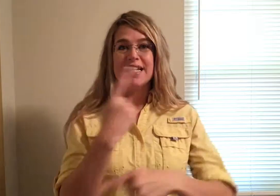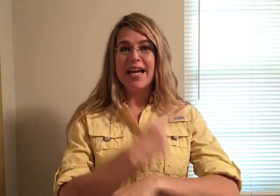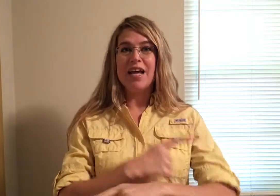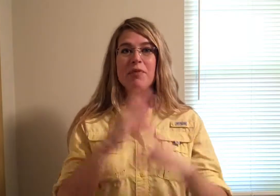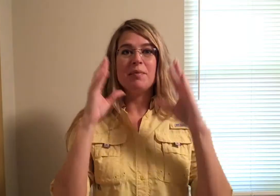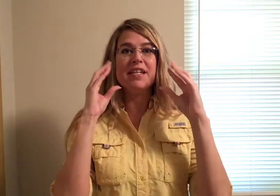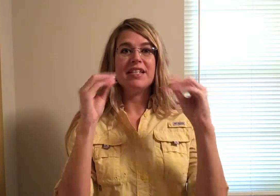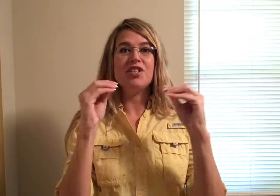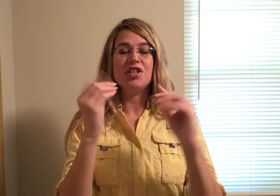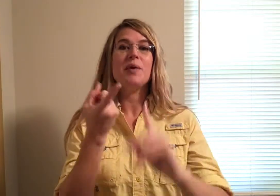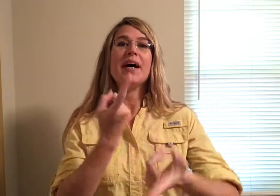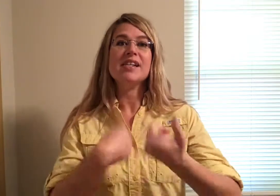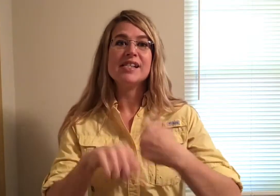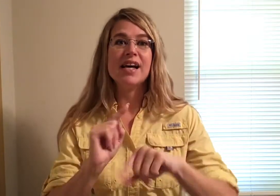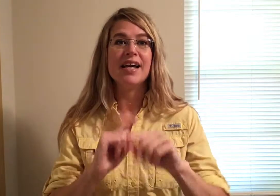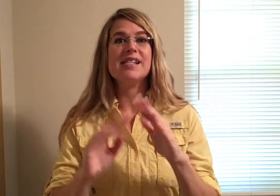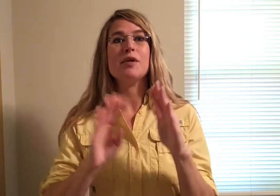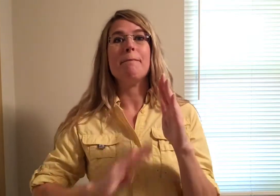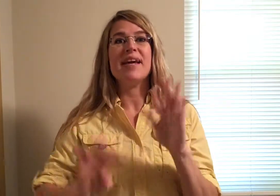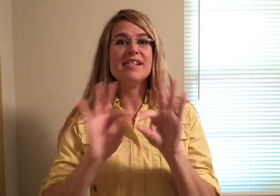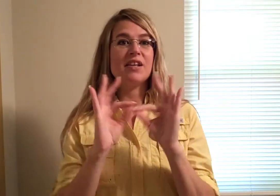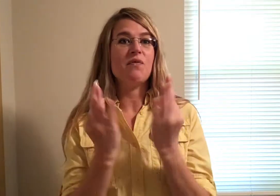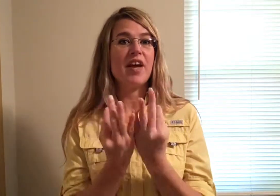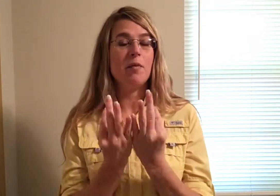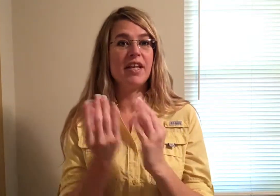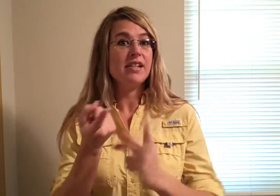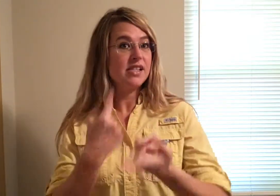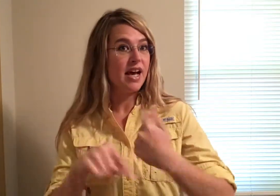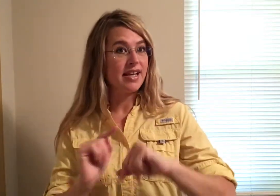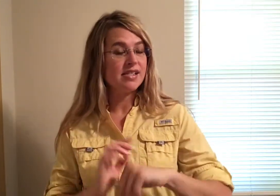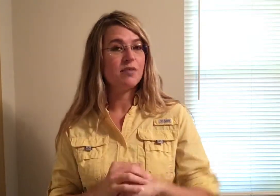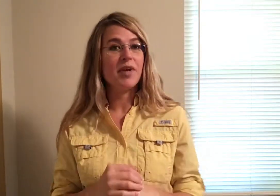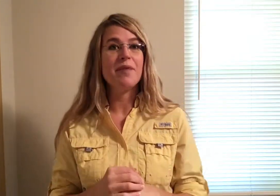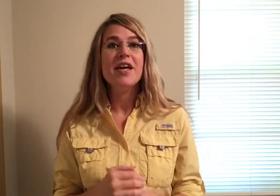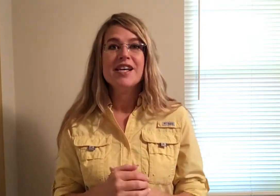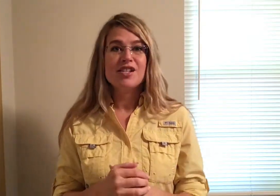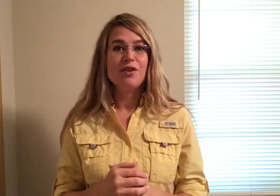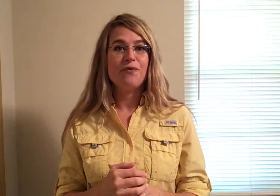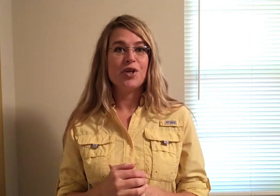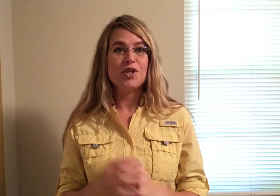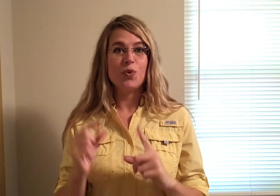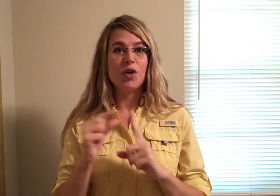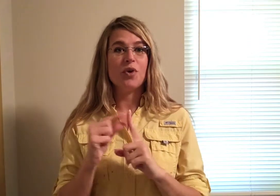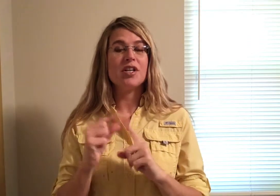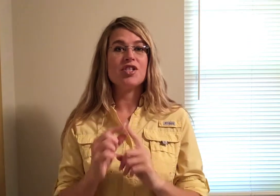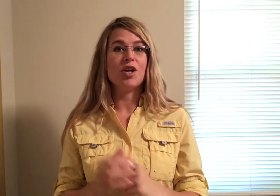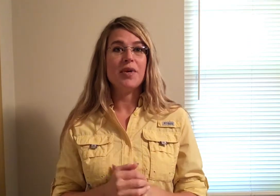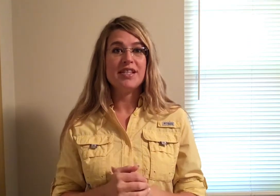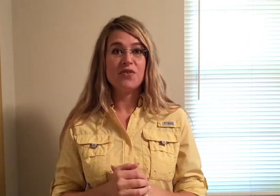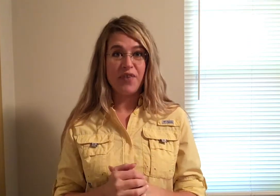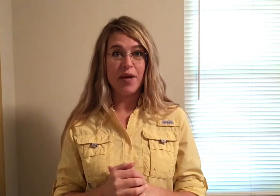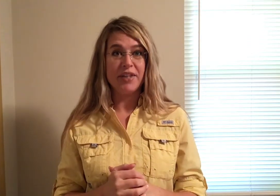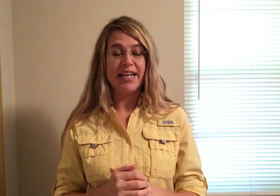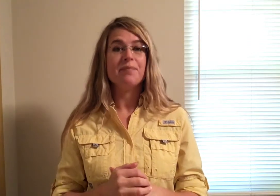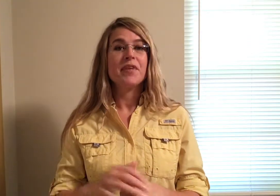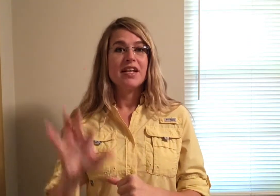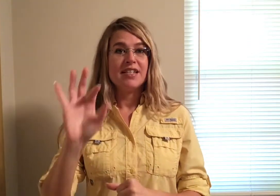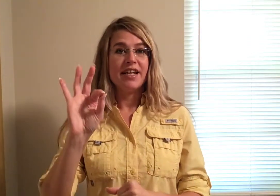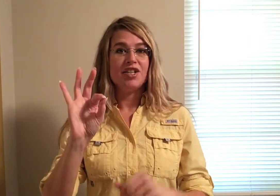So today I'm going to be teaching you how to sign some basic family signs, okay? So the first word we're going to start with is family. Take